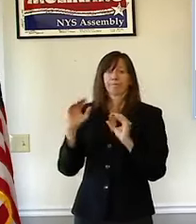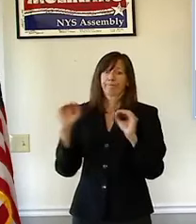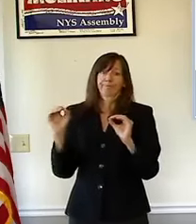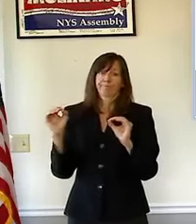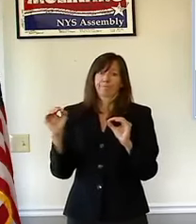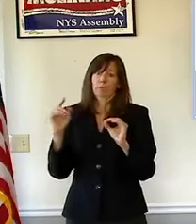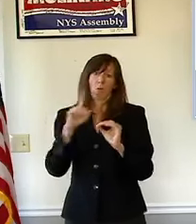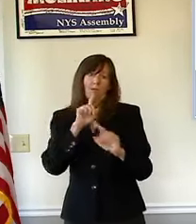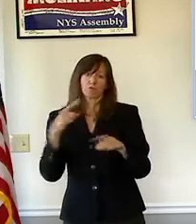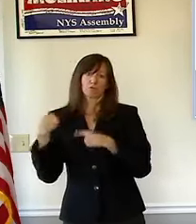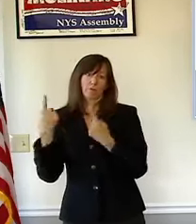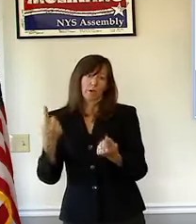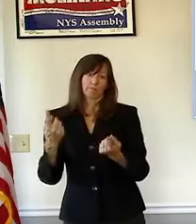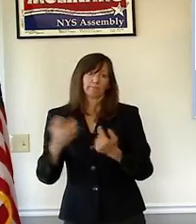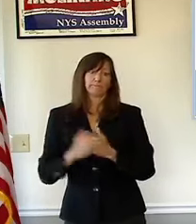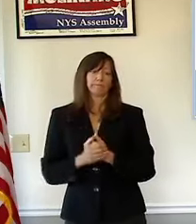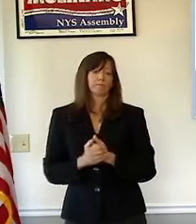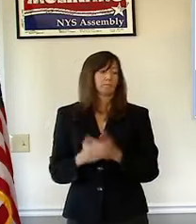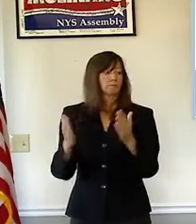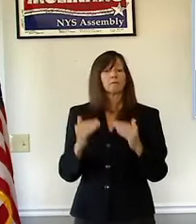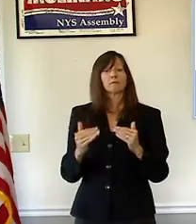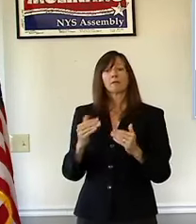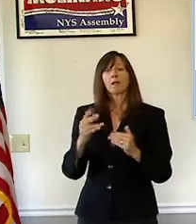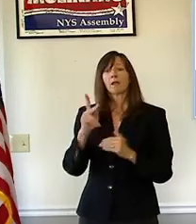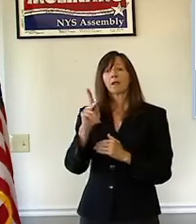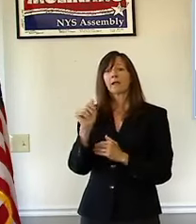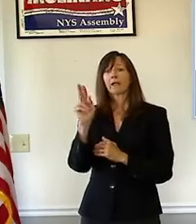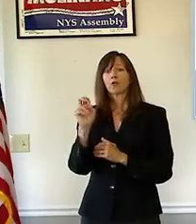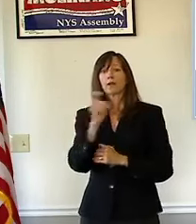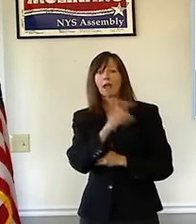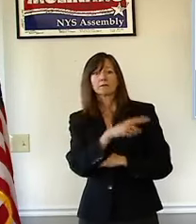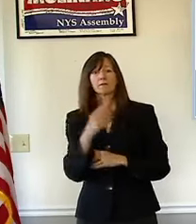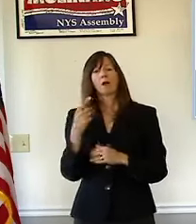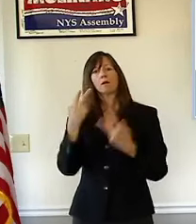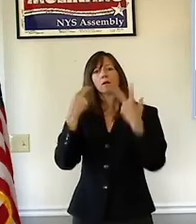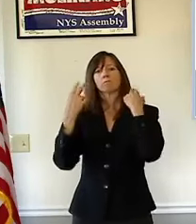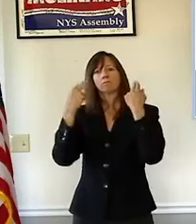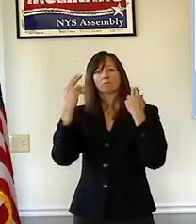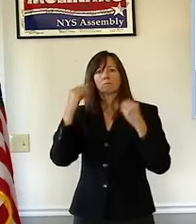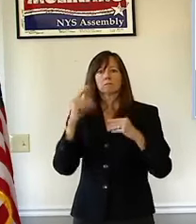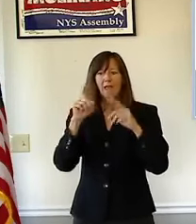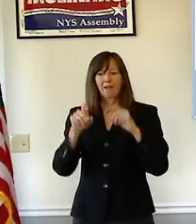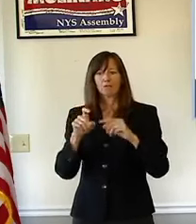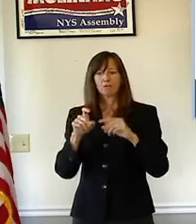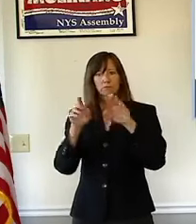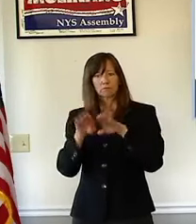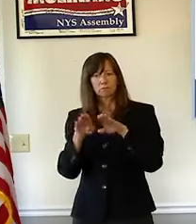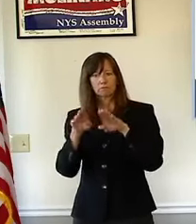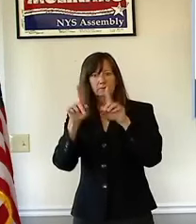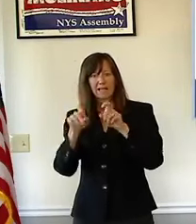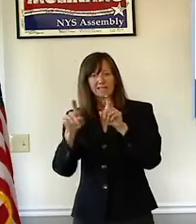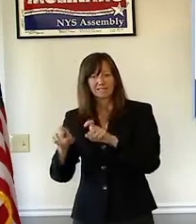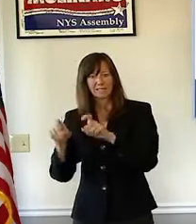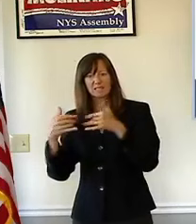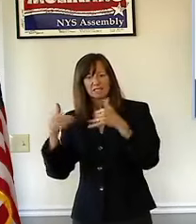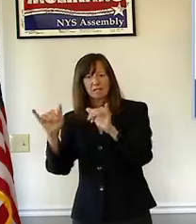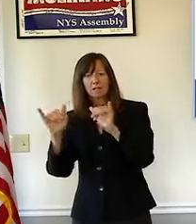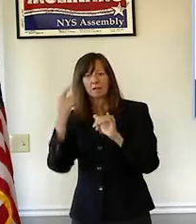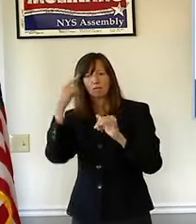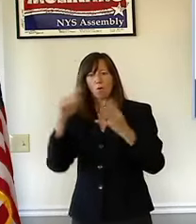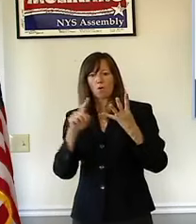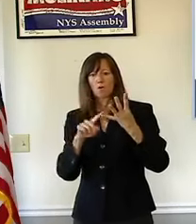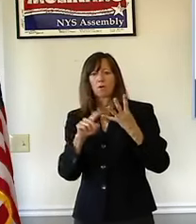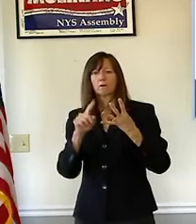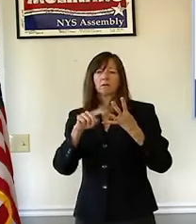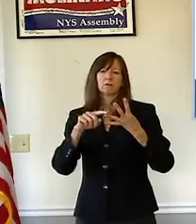hairstylists still have to get tested in phase three? The answer is yes. The standard for personal care